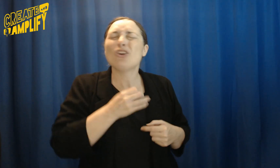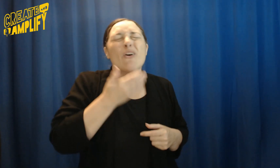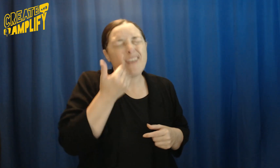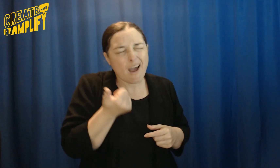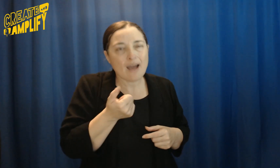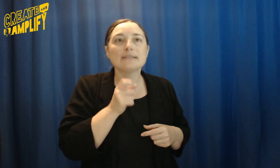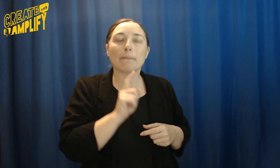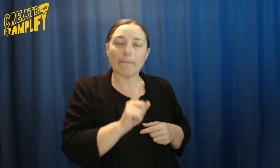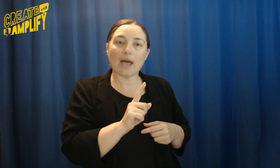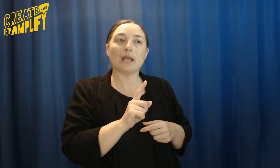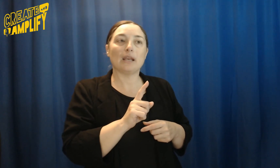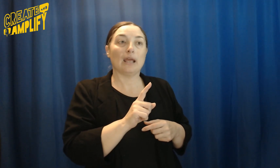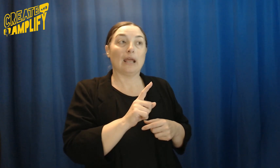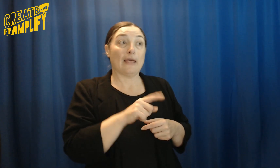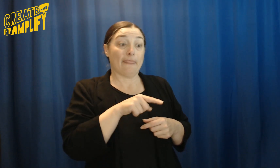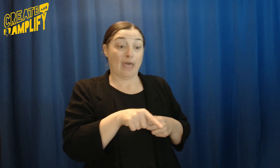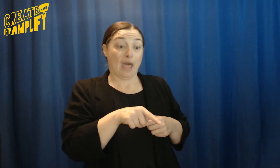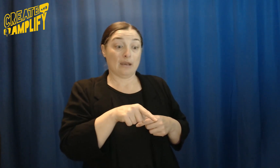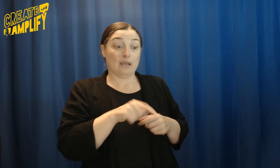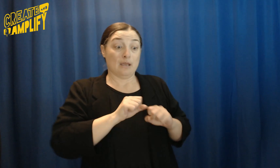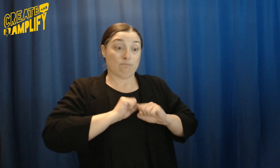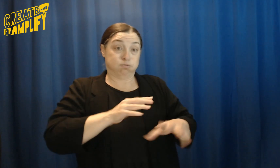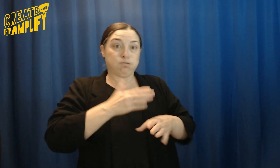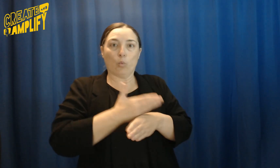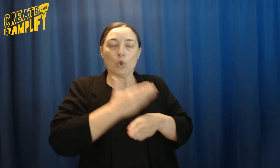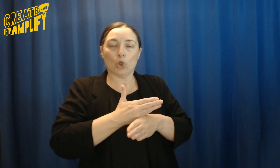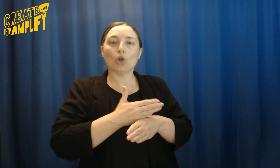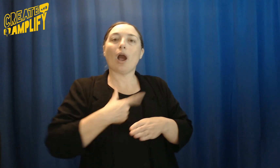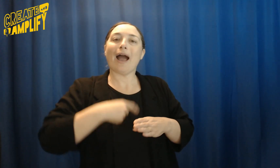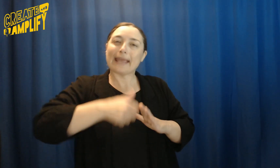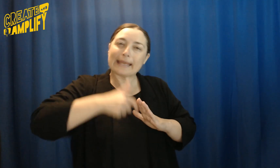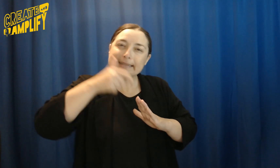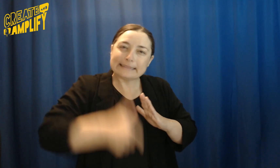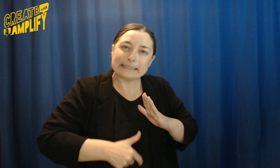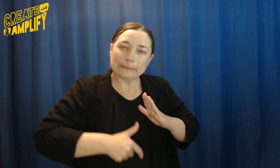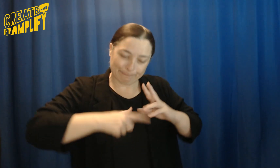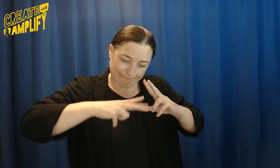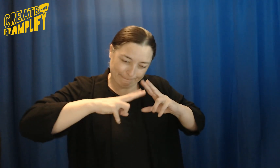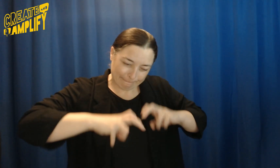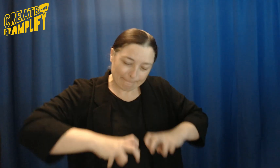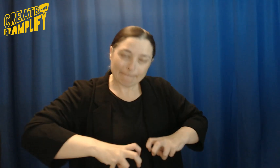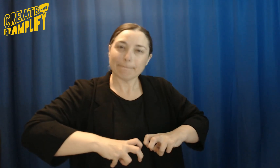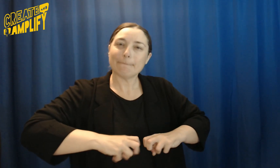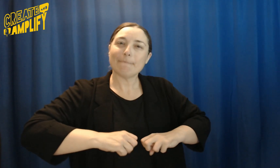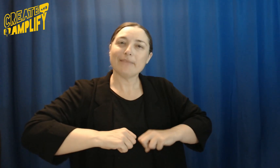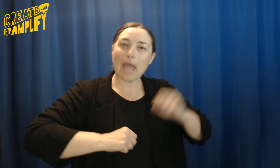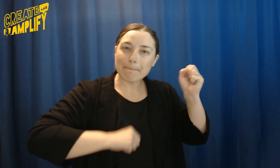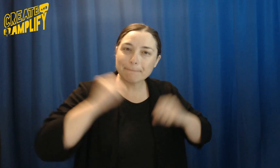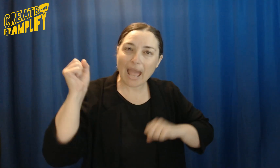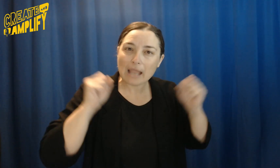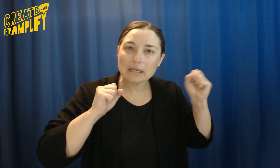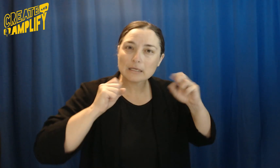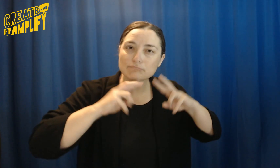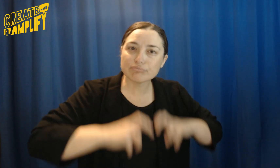these bursts, I can get deeper into the core of something when I have the luxury of